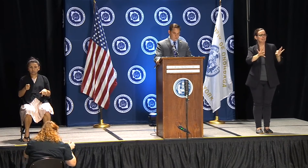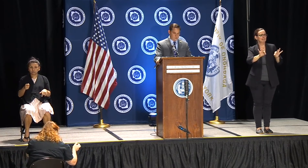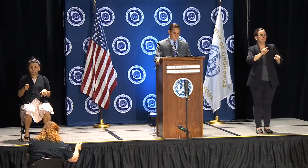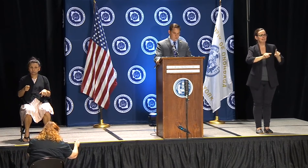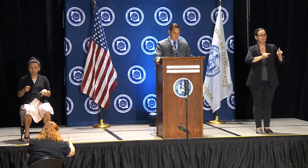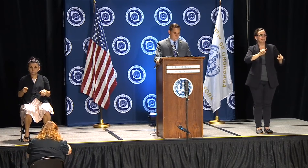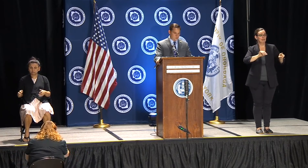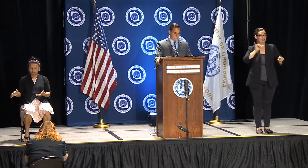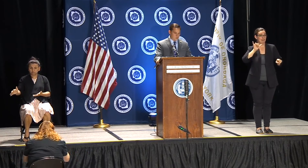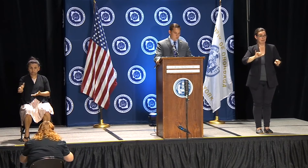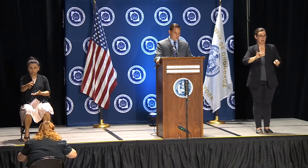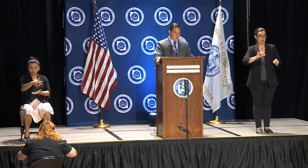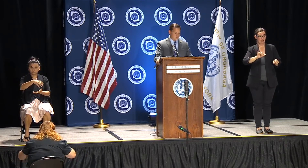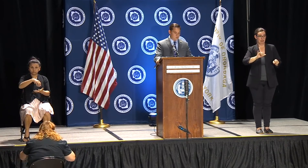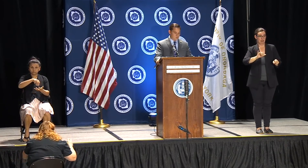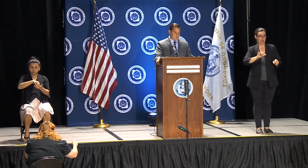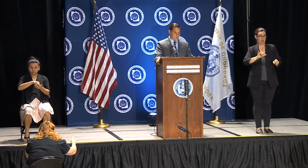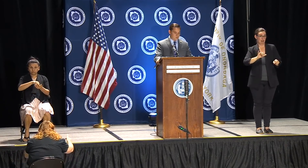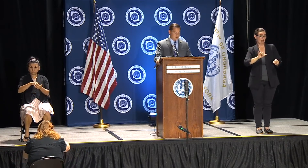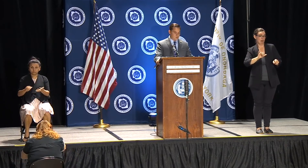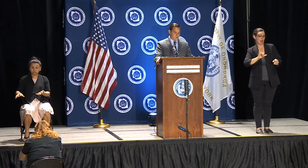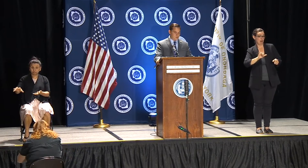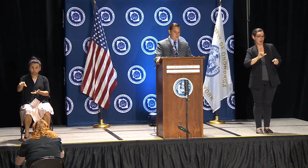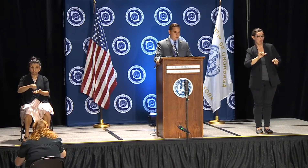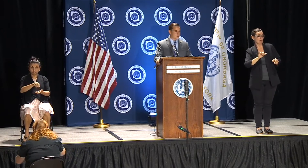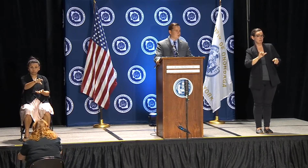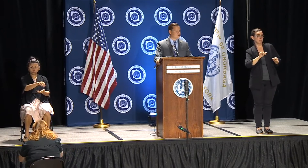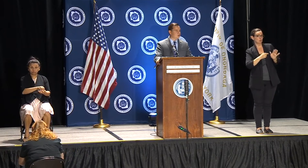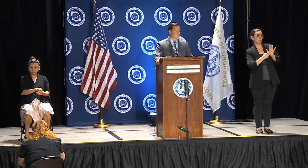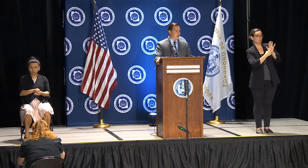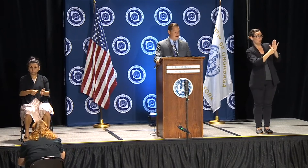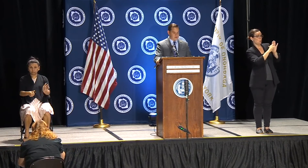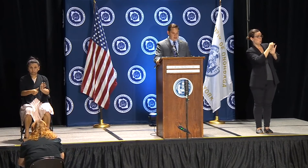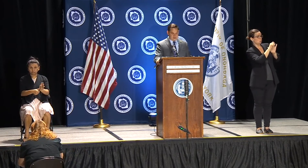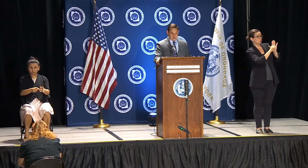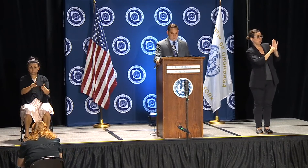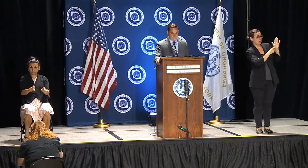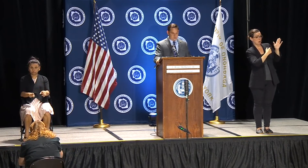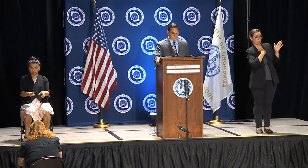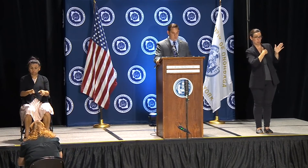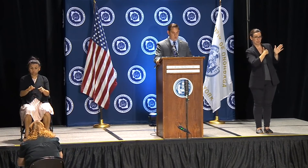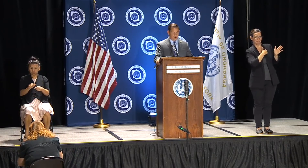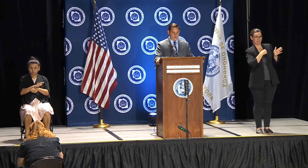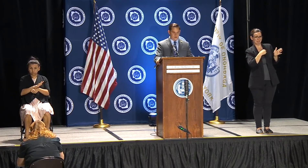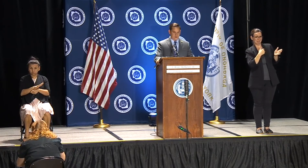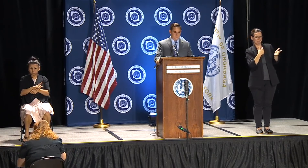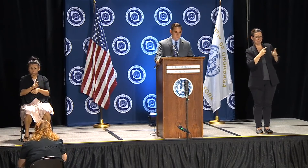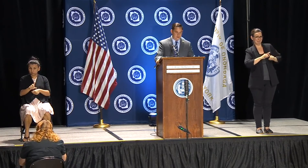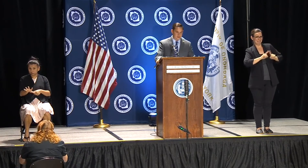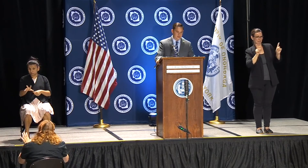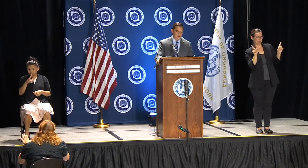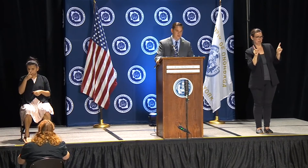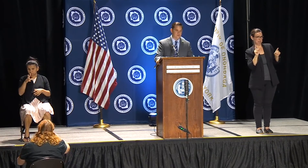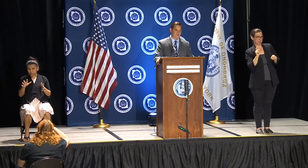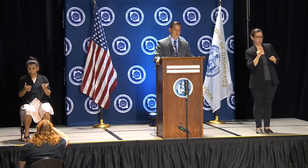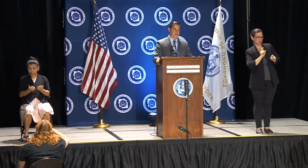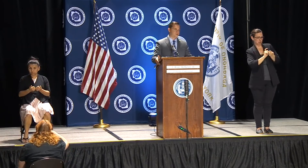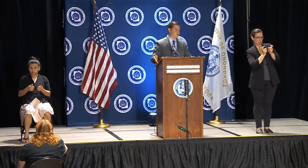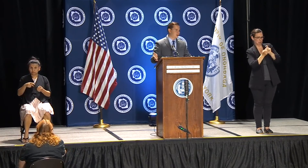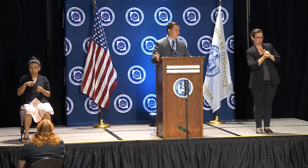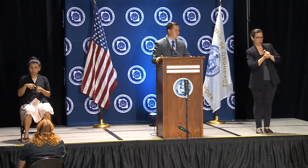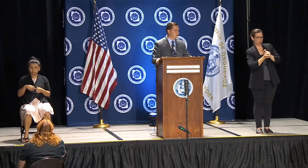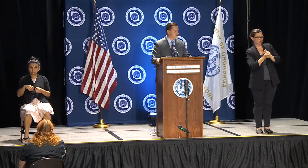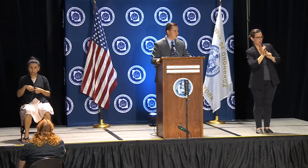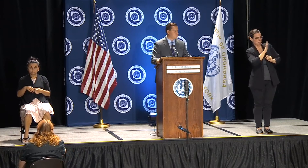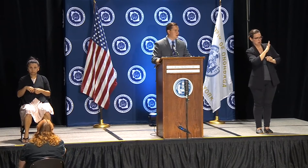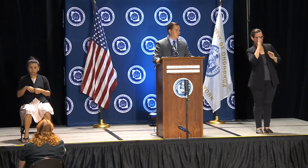on diagnostic tests? Is that a discussion that you're? Yeah, we're having it. I think they have to move, and I think now that you have different types